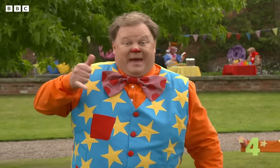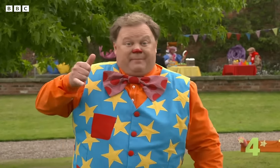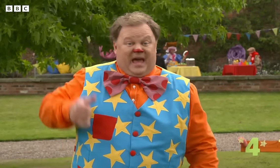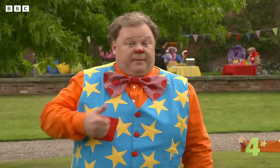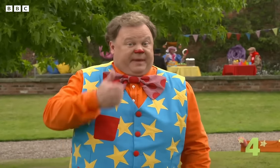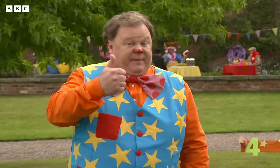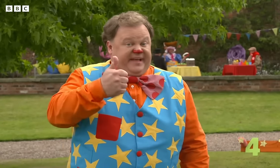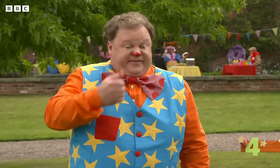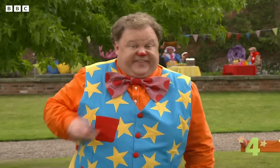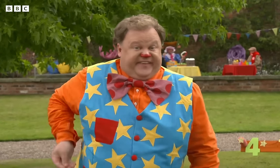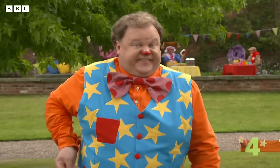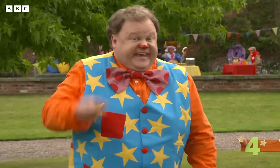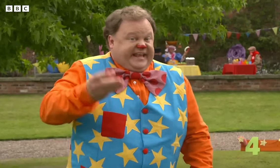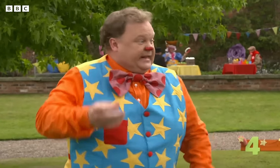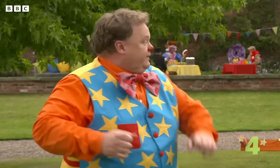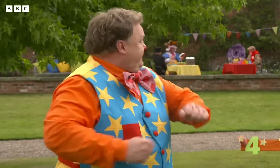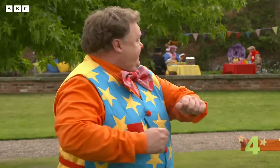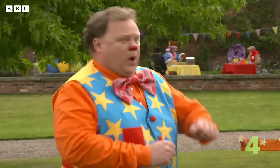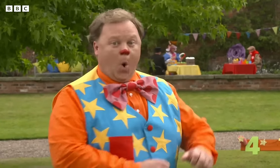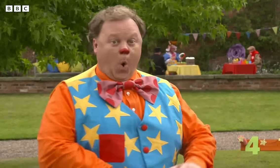Maybe I'll be better at the skittles. Oh.